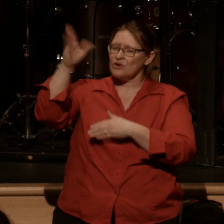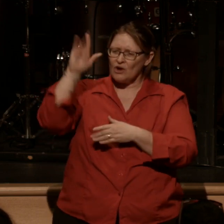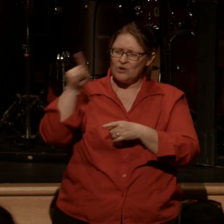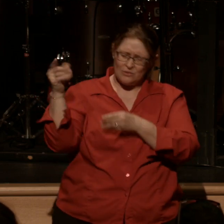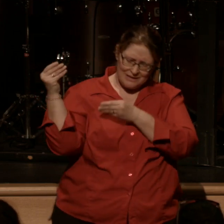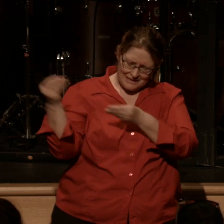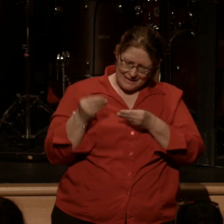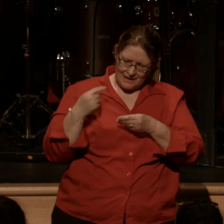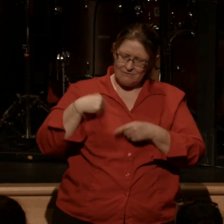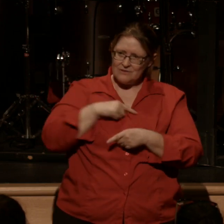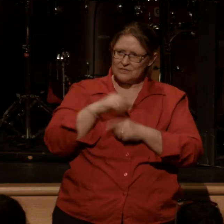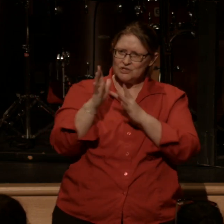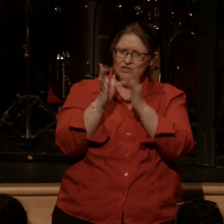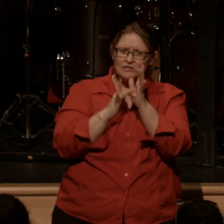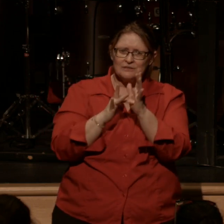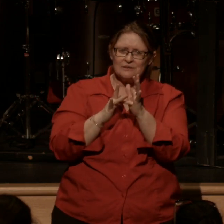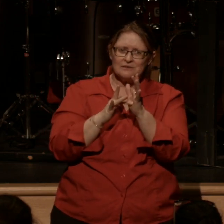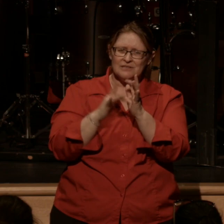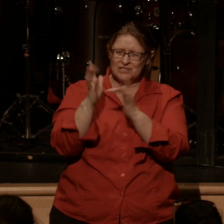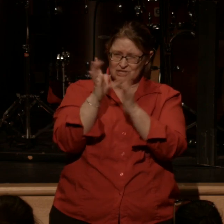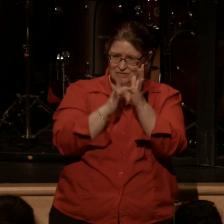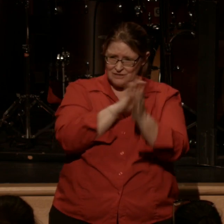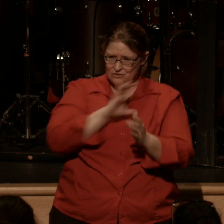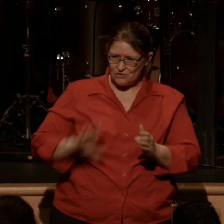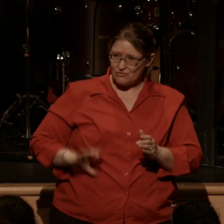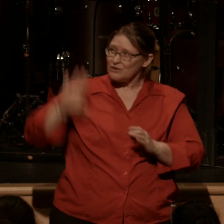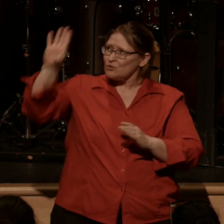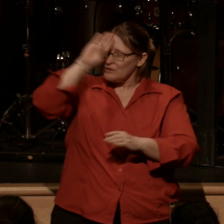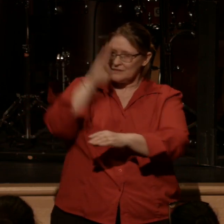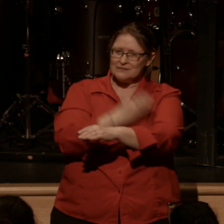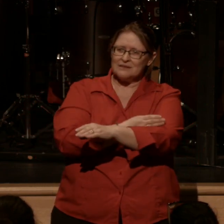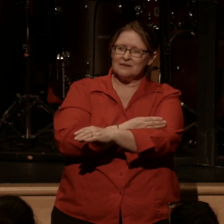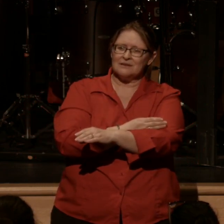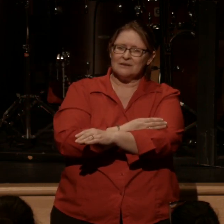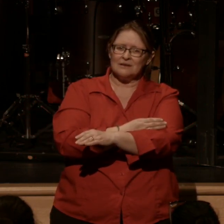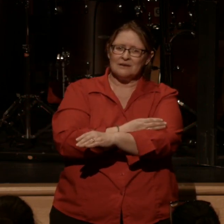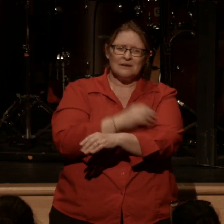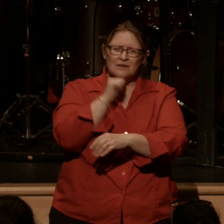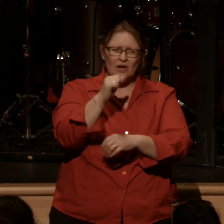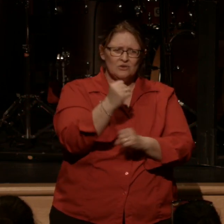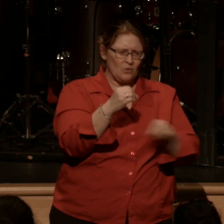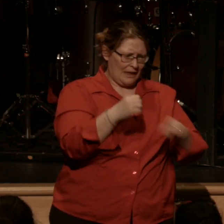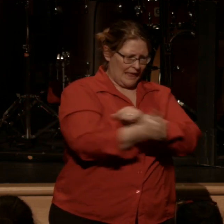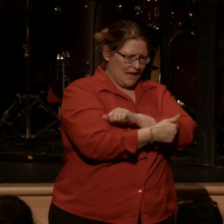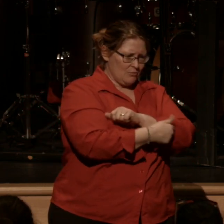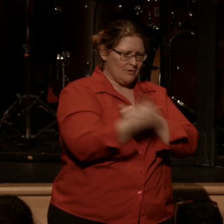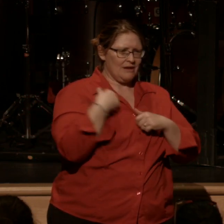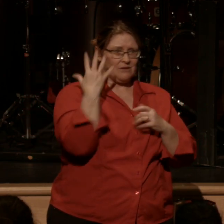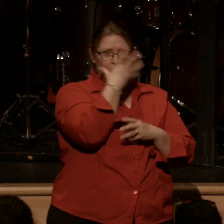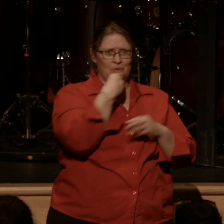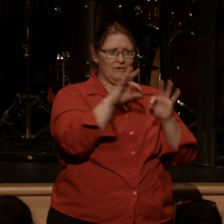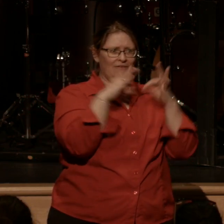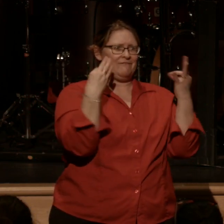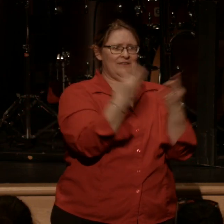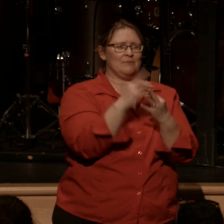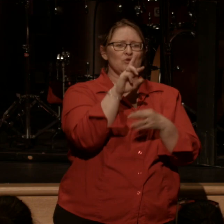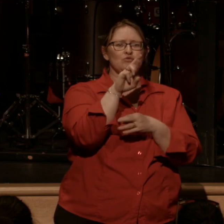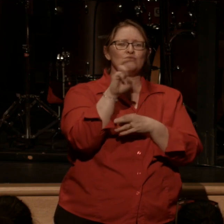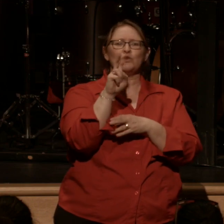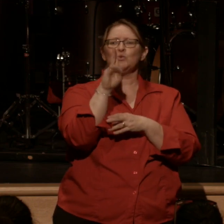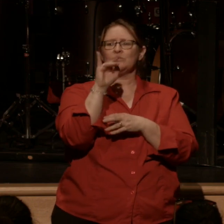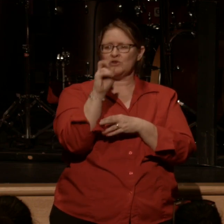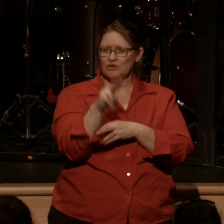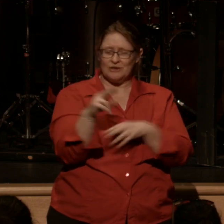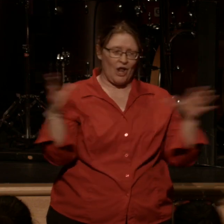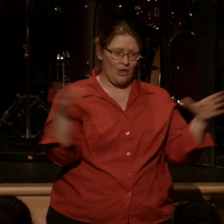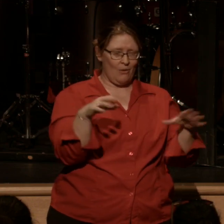gave Jesus Christ the Son. It wasn't so Abraham would have this beautiful family reunion every day and say,